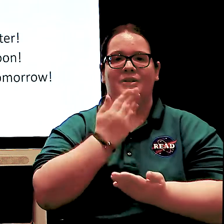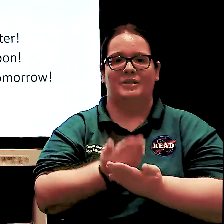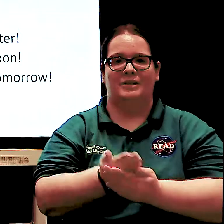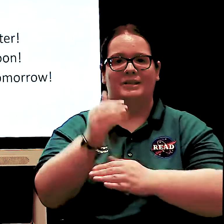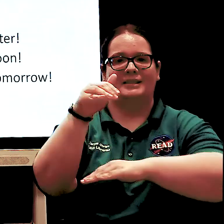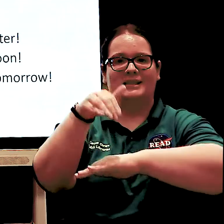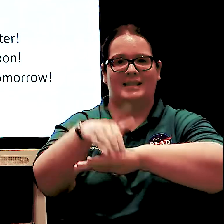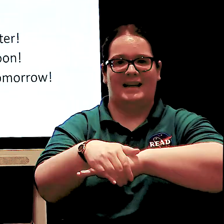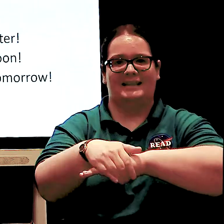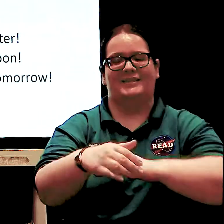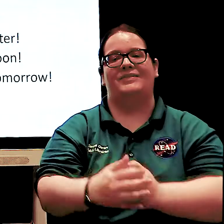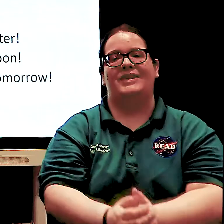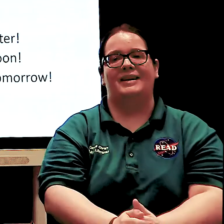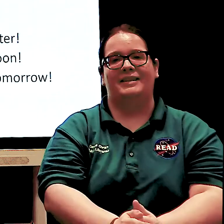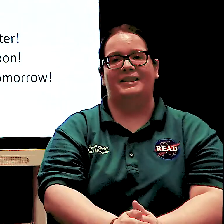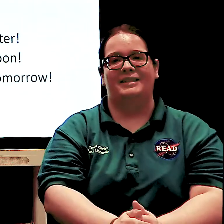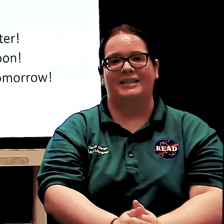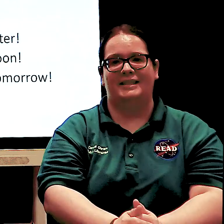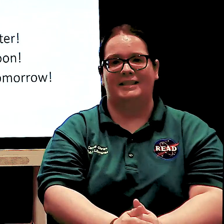Good night. Very good.